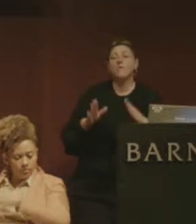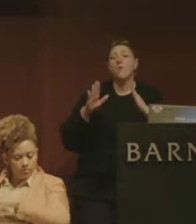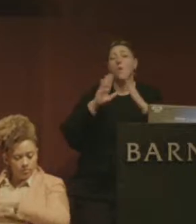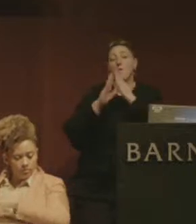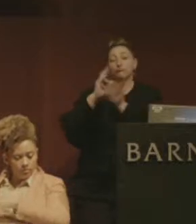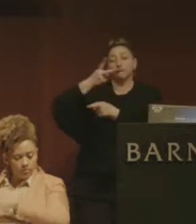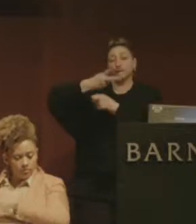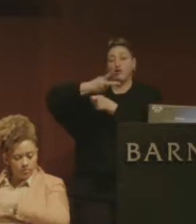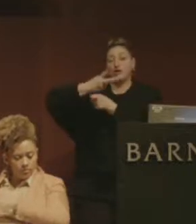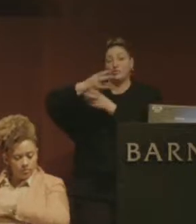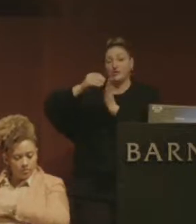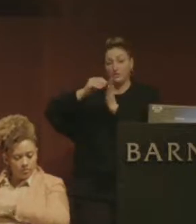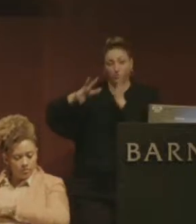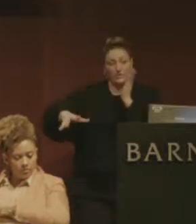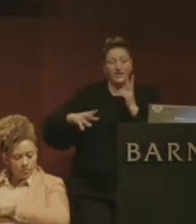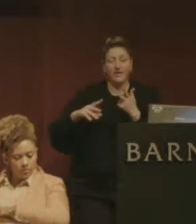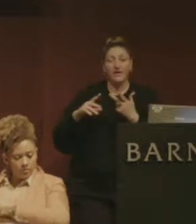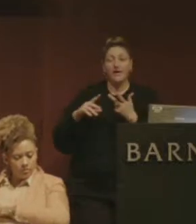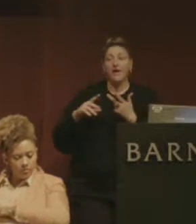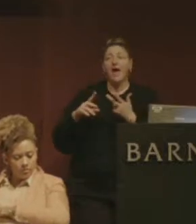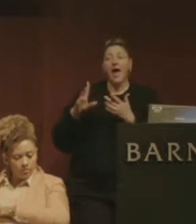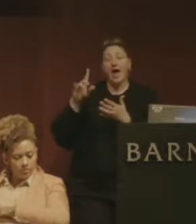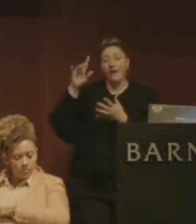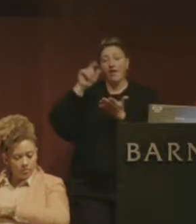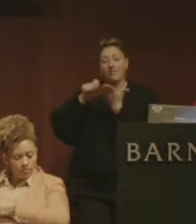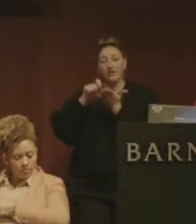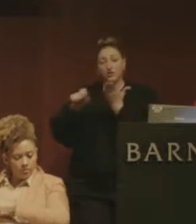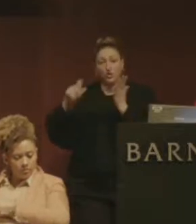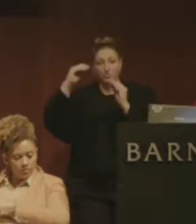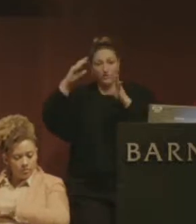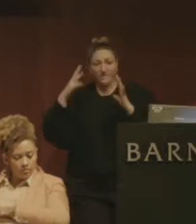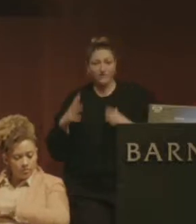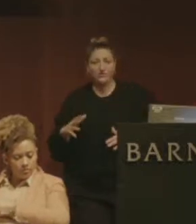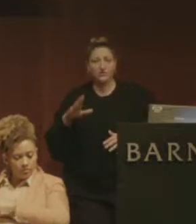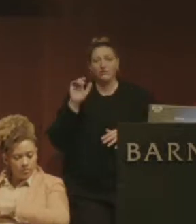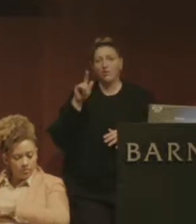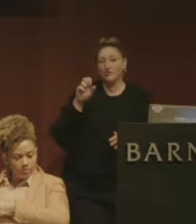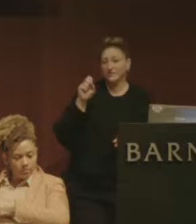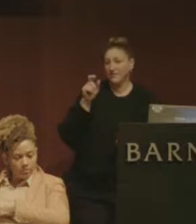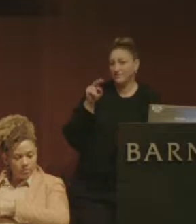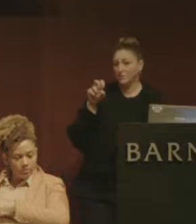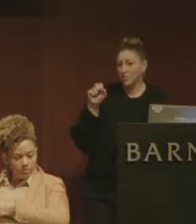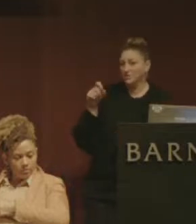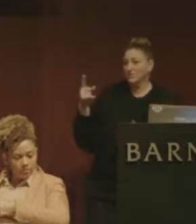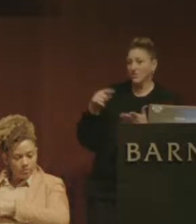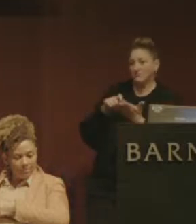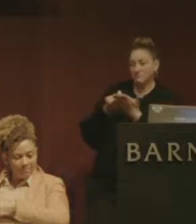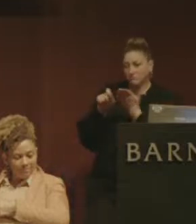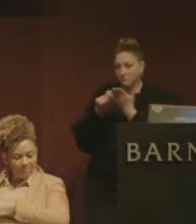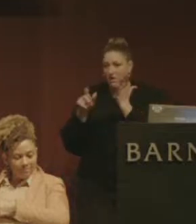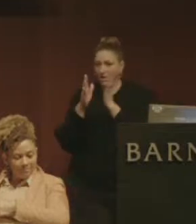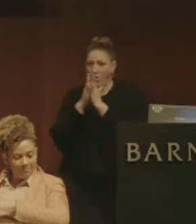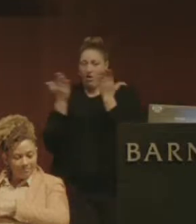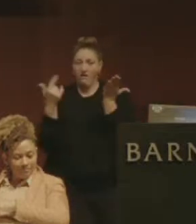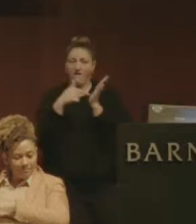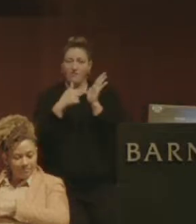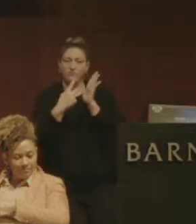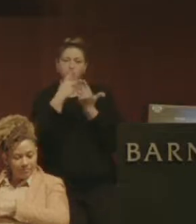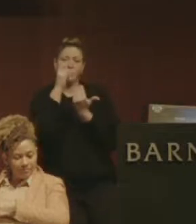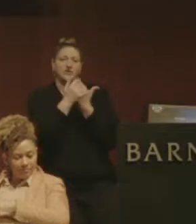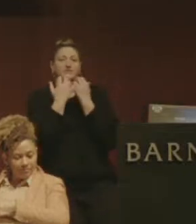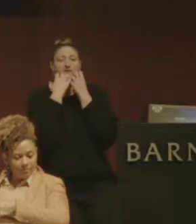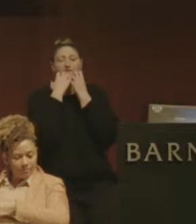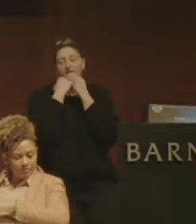student Mateus Tanajura, and literature professor and writer Claudia Santos to discuss our graphic novel project entitled A